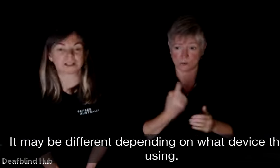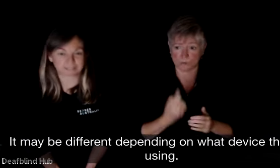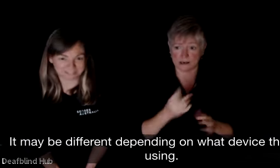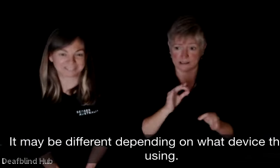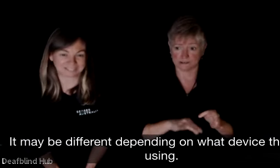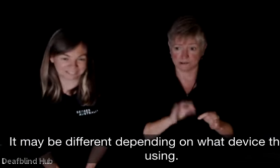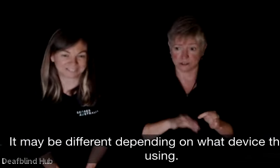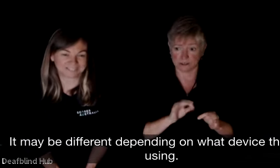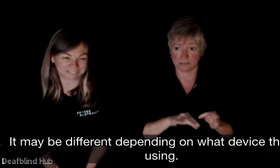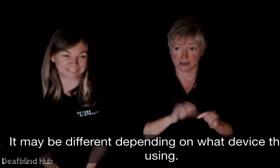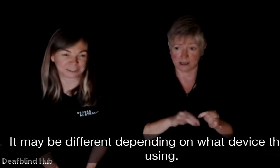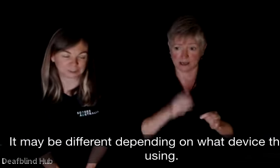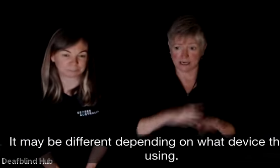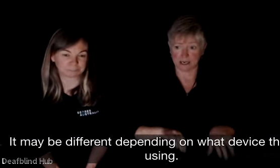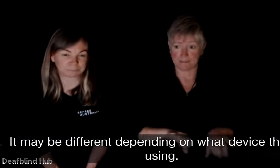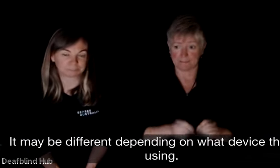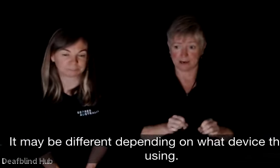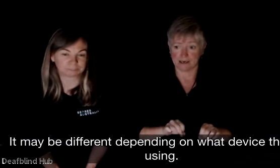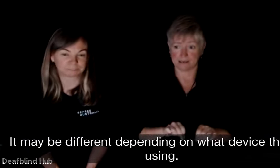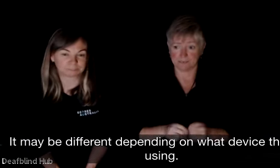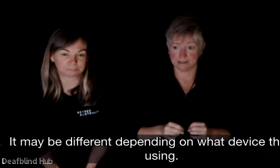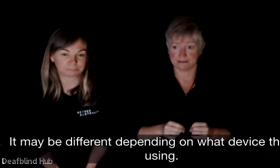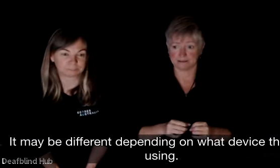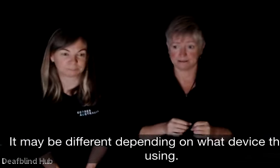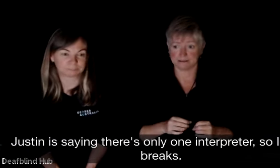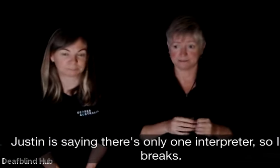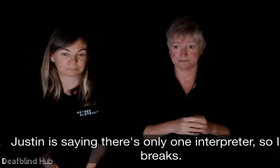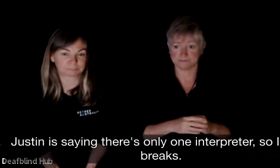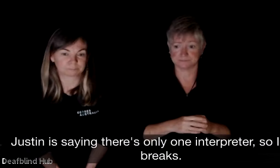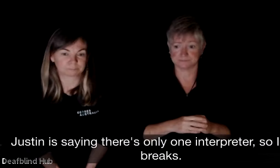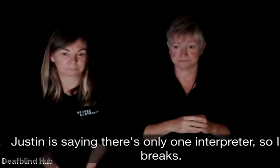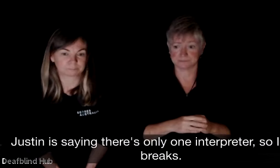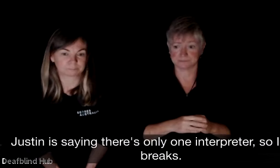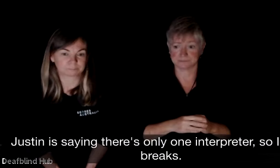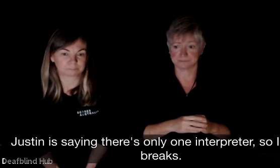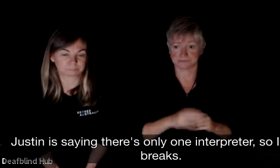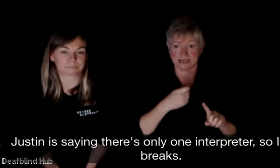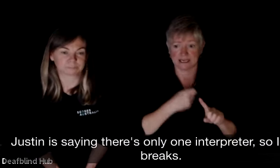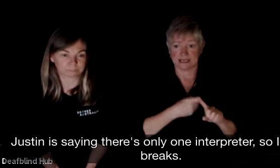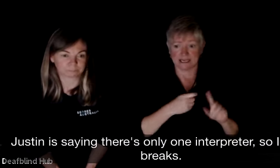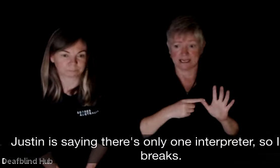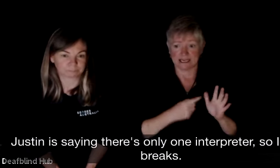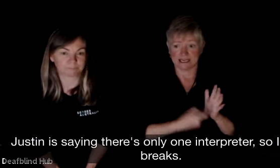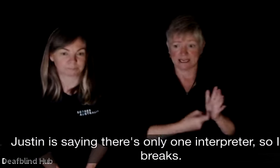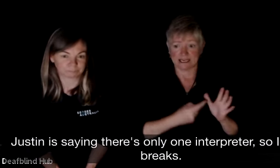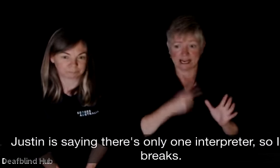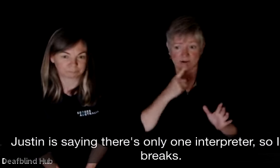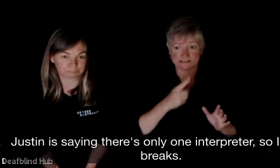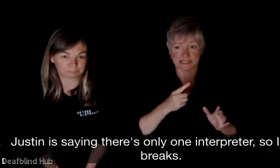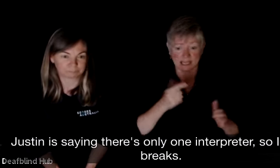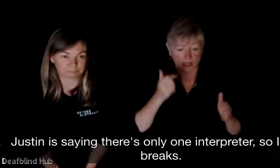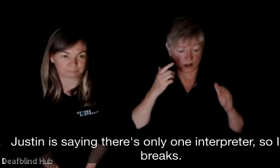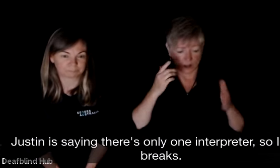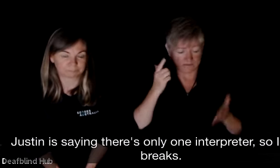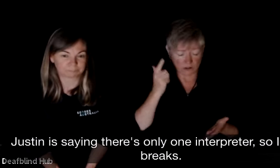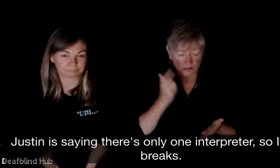They'll need some breaks. And Carla has messaged to say that there's a large group of comm guides who are training in Adelaide.